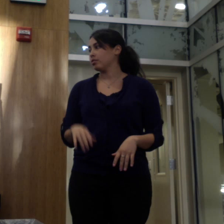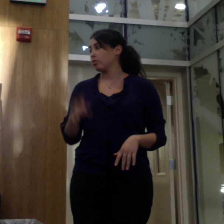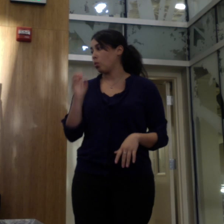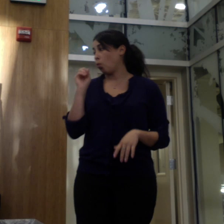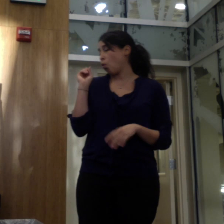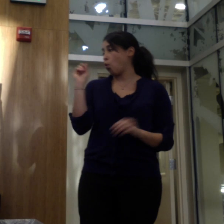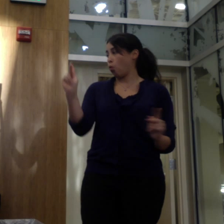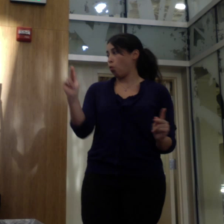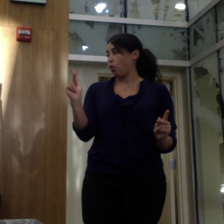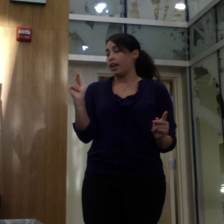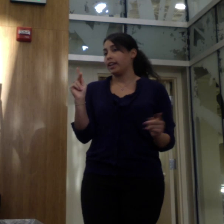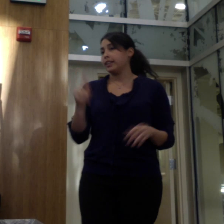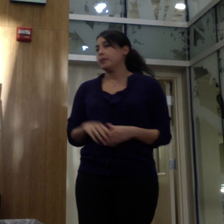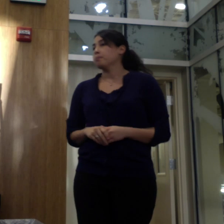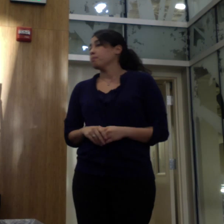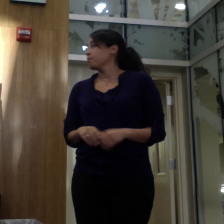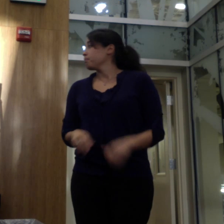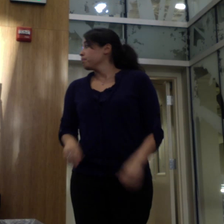Okay, so